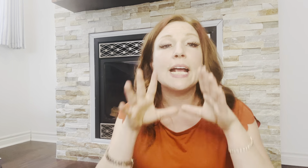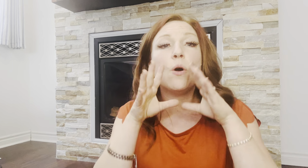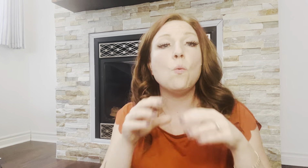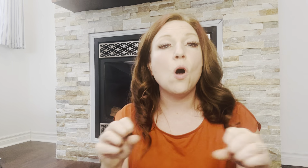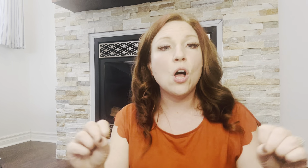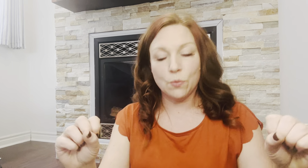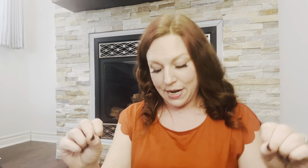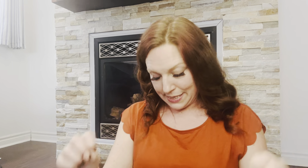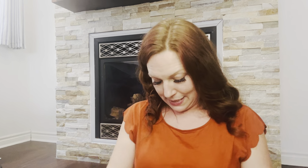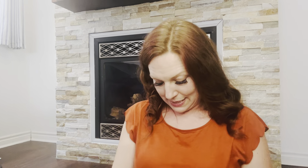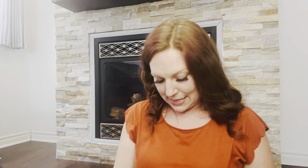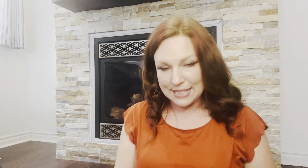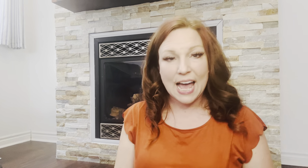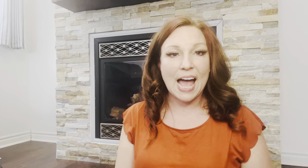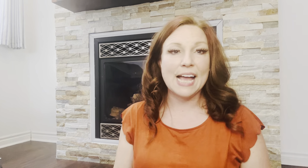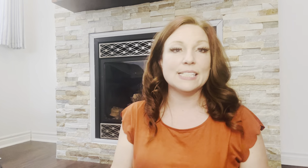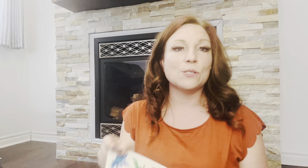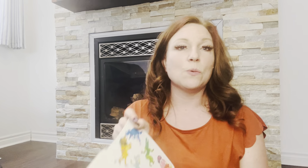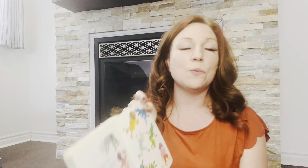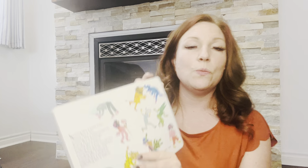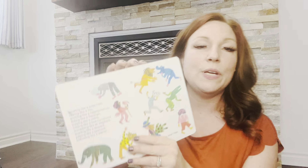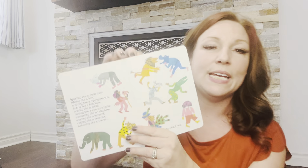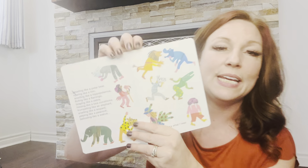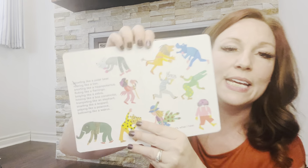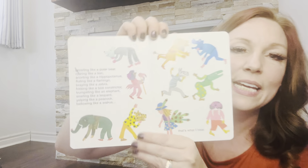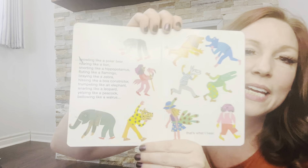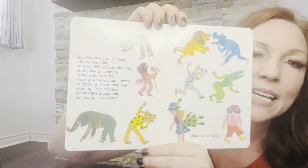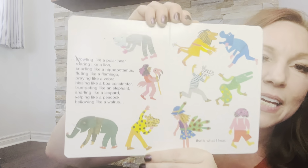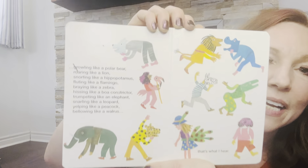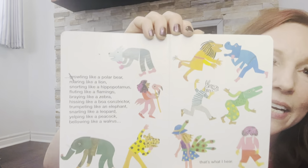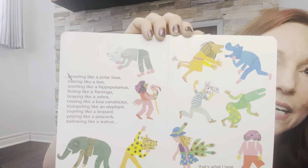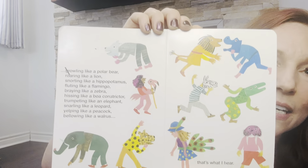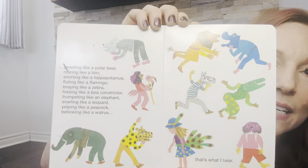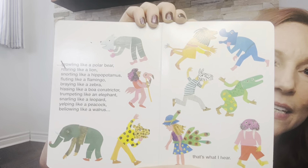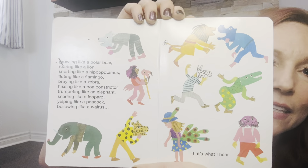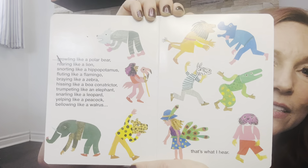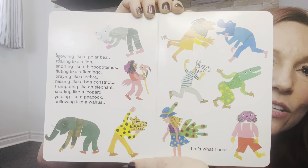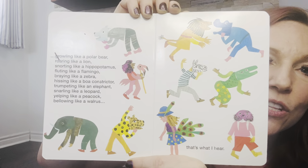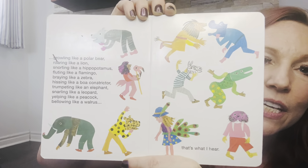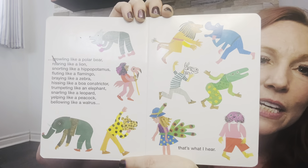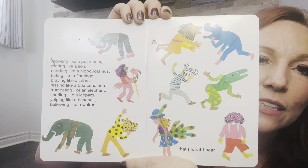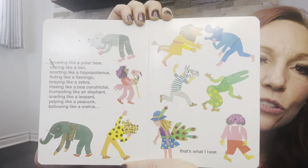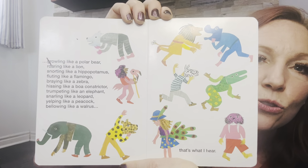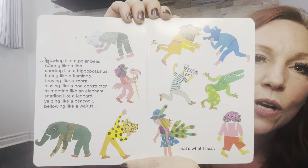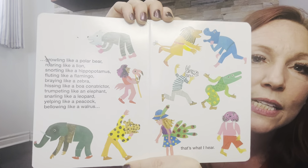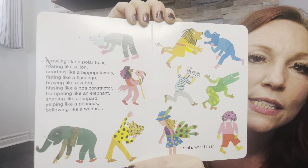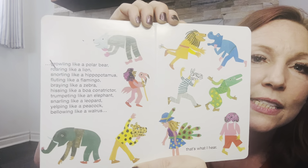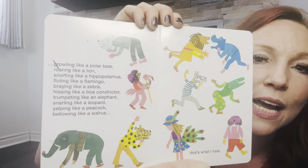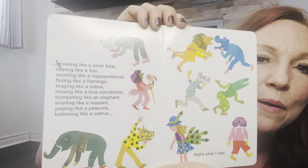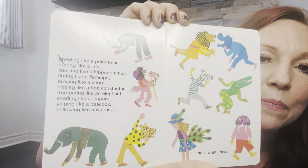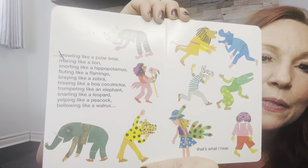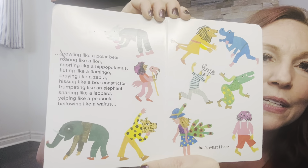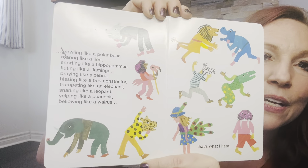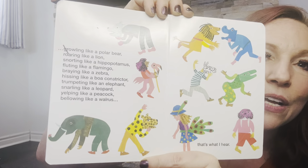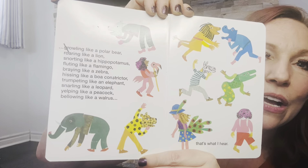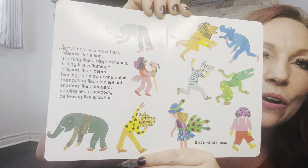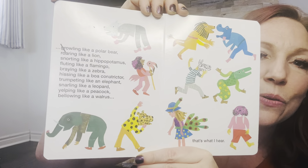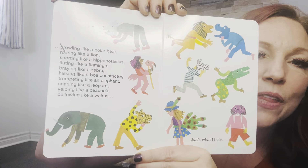a walrus. That's what we hear. And there's all the kids dressed up. Oh, that